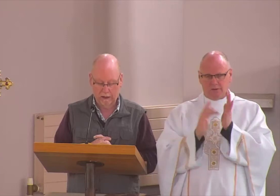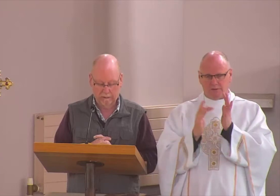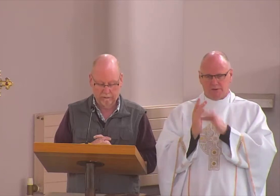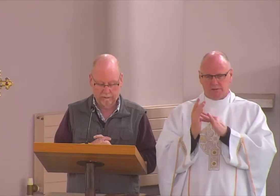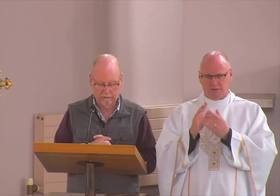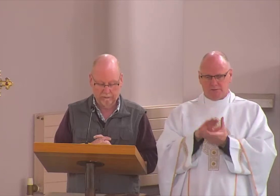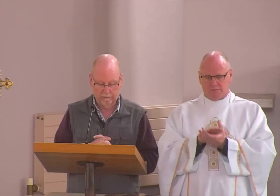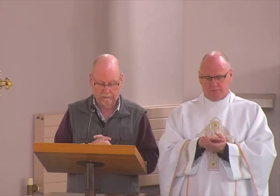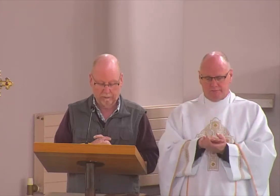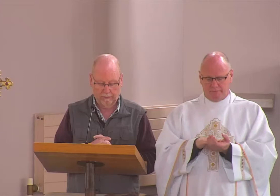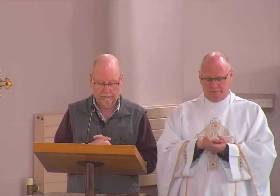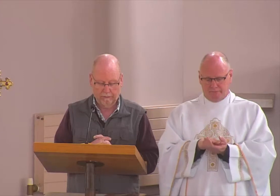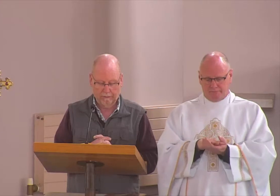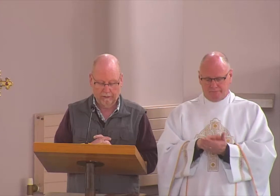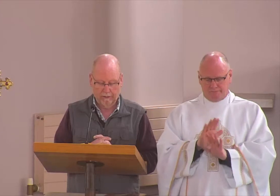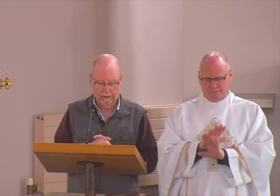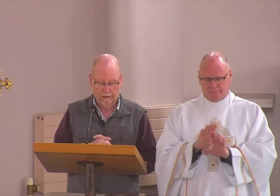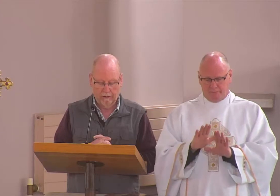sandals."